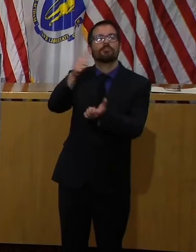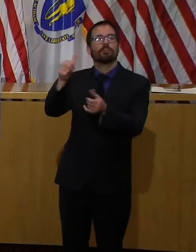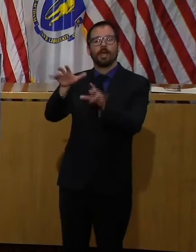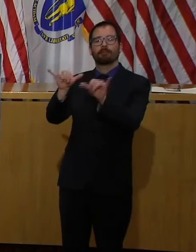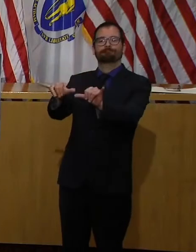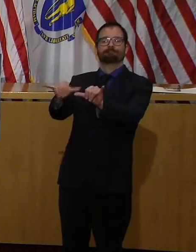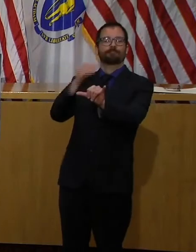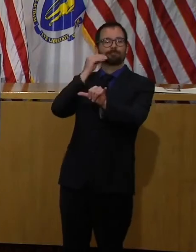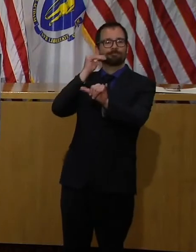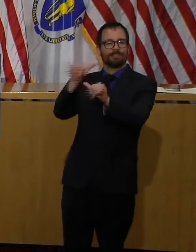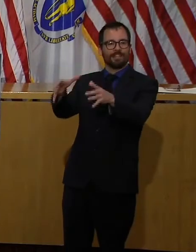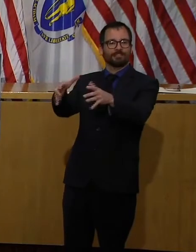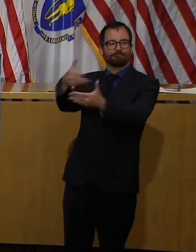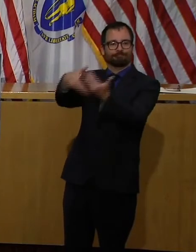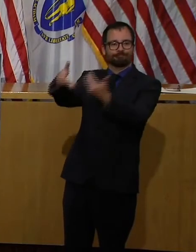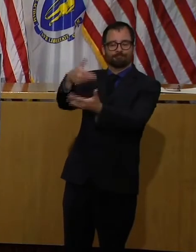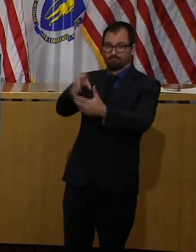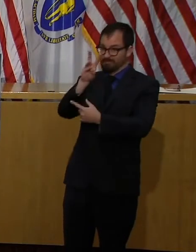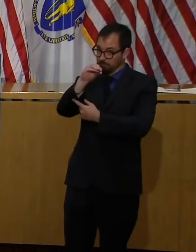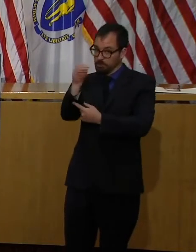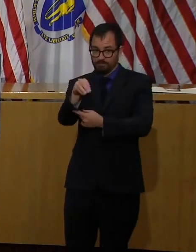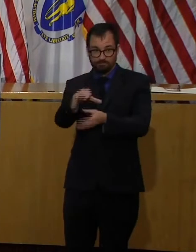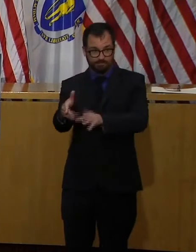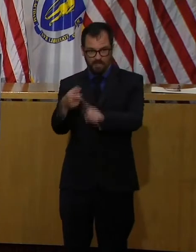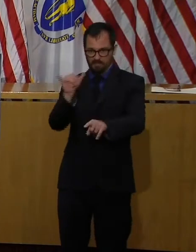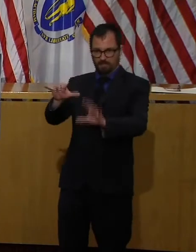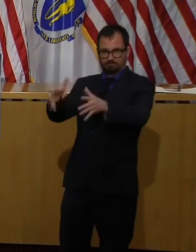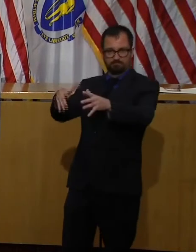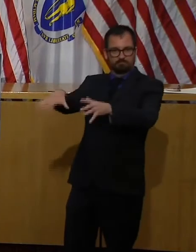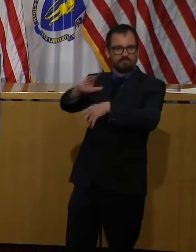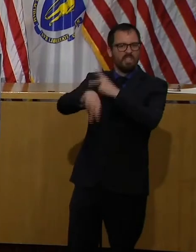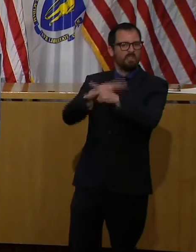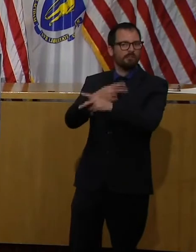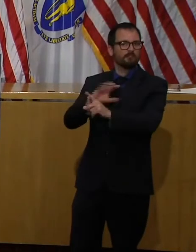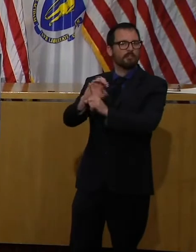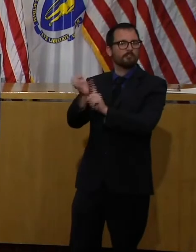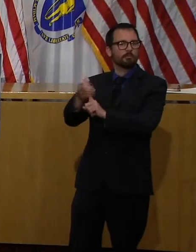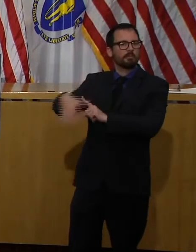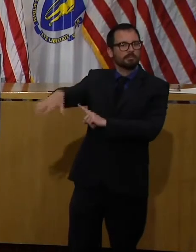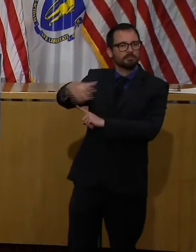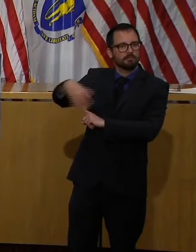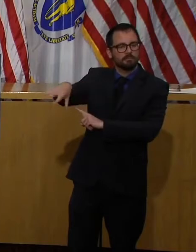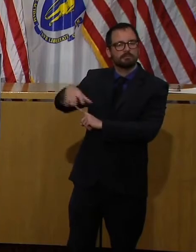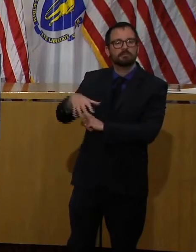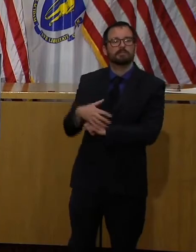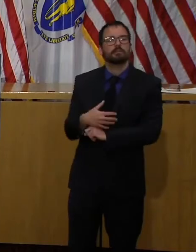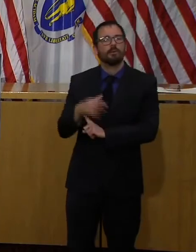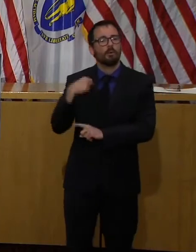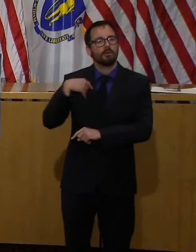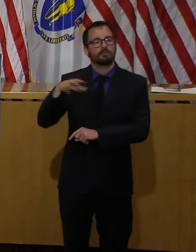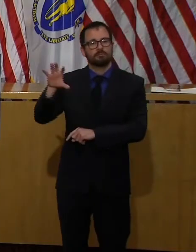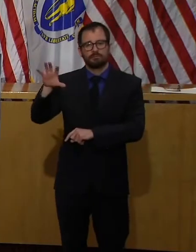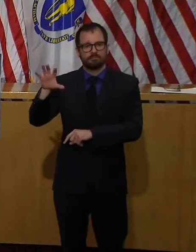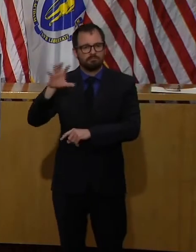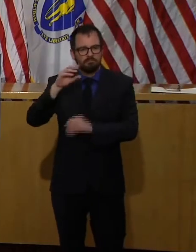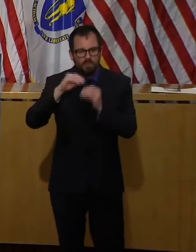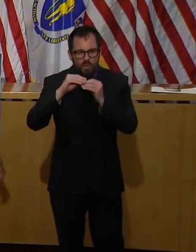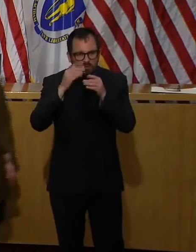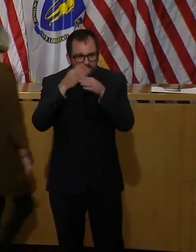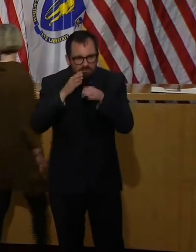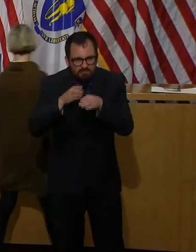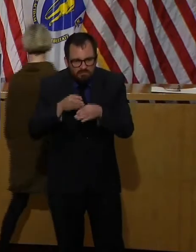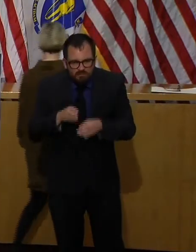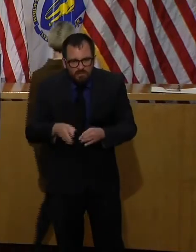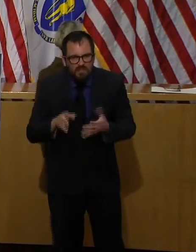against the ethnicity, the pie charts you're looking at, to be able to explain a little bit better. So there may be a difference there. Secretary. A question about the